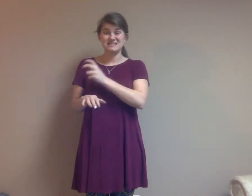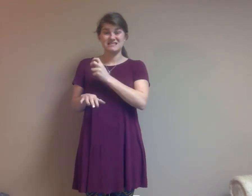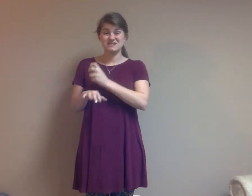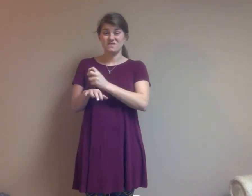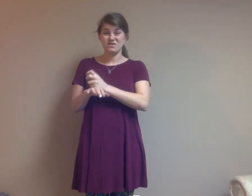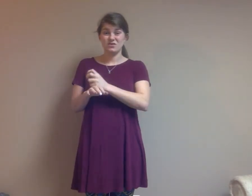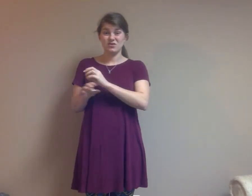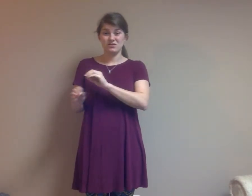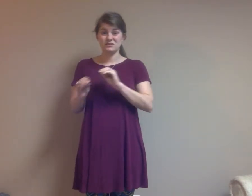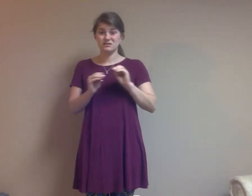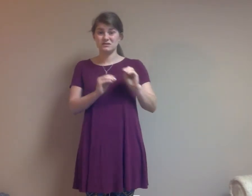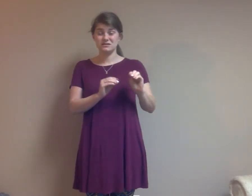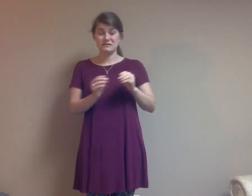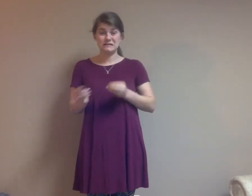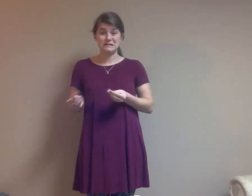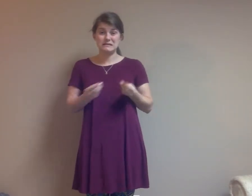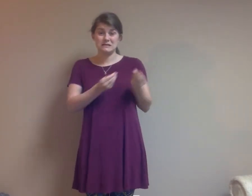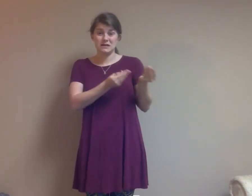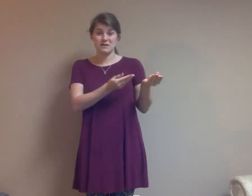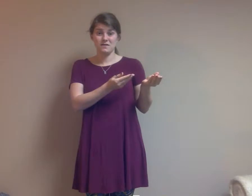crucify me. But